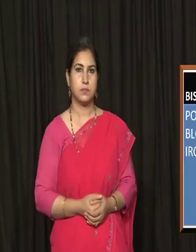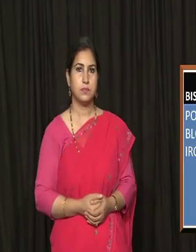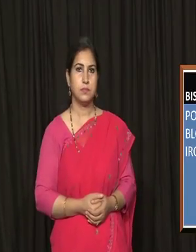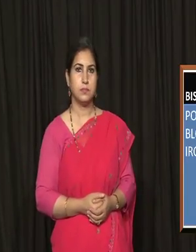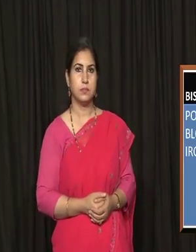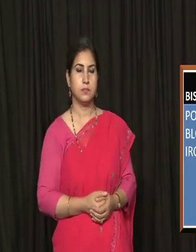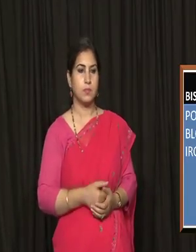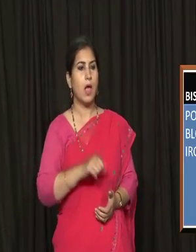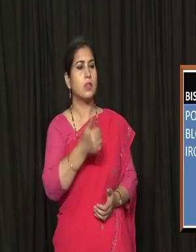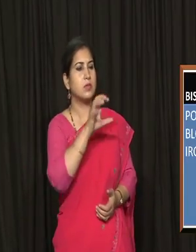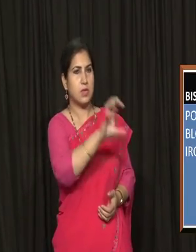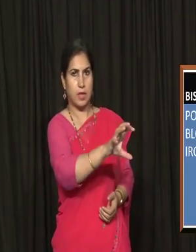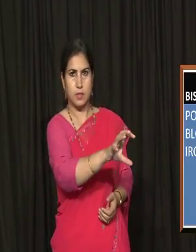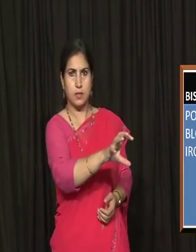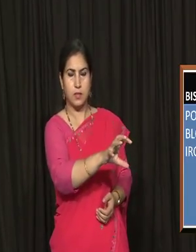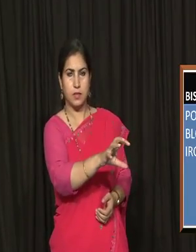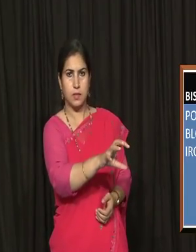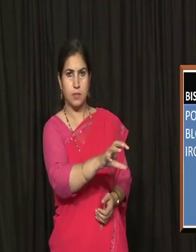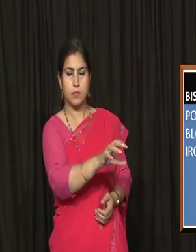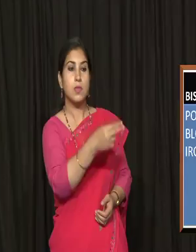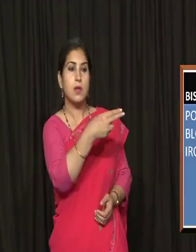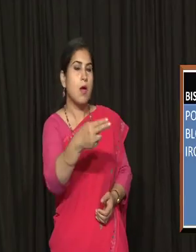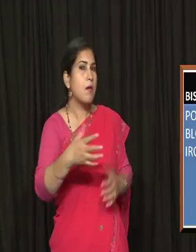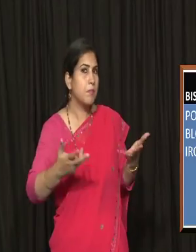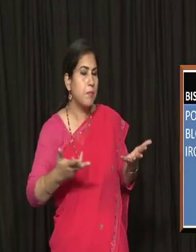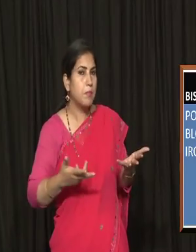There was another state whose name was